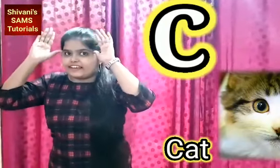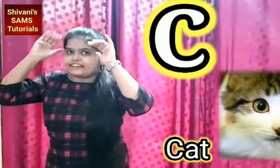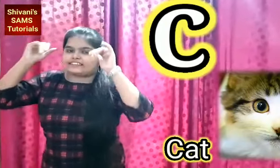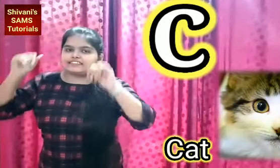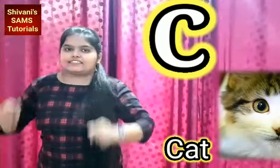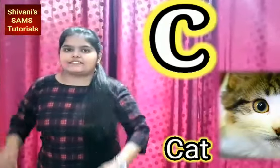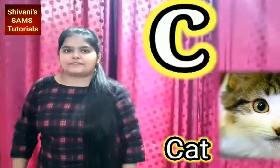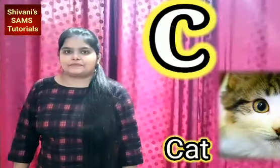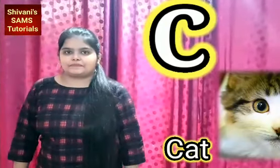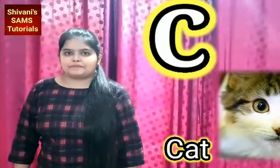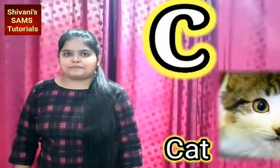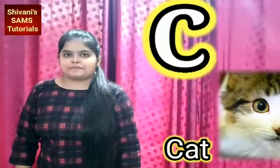cat.